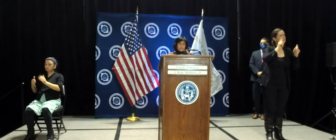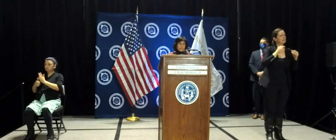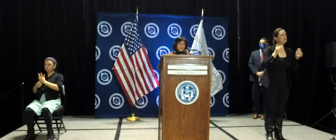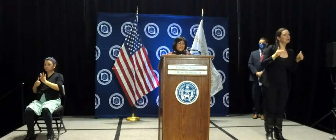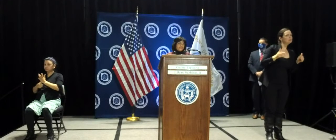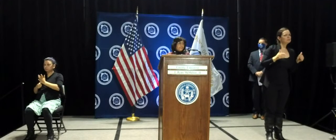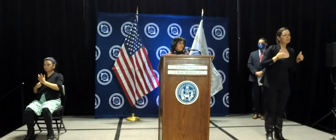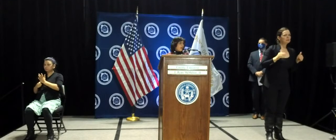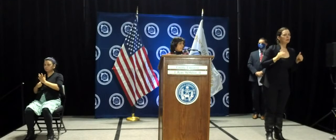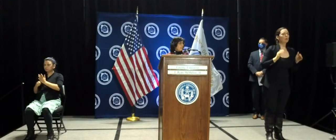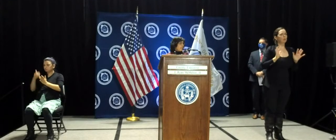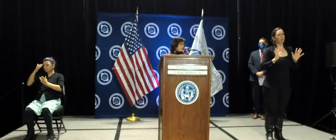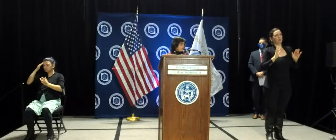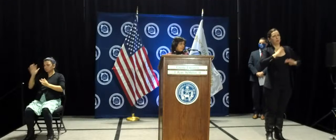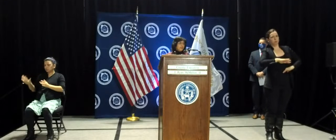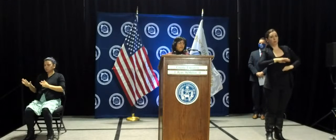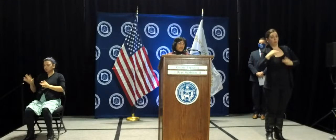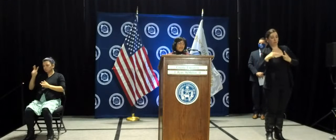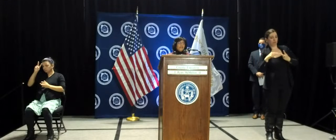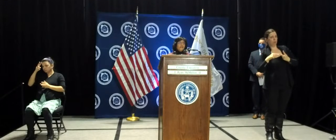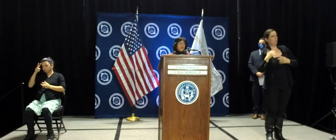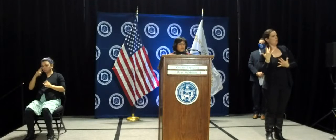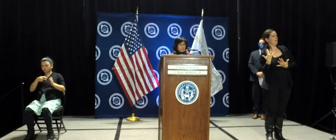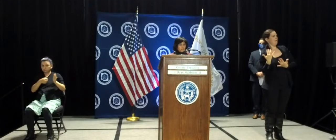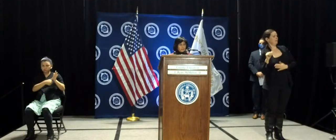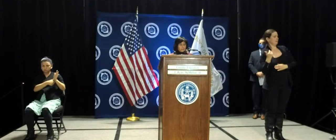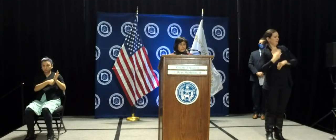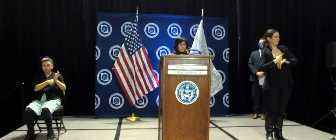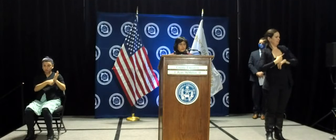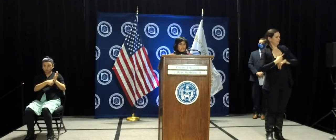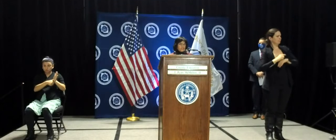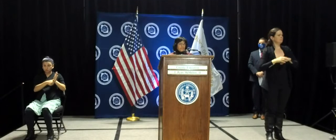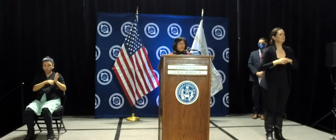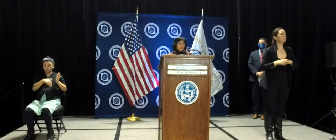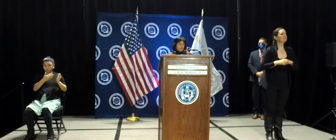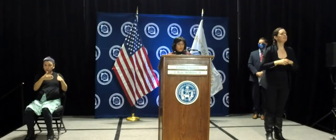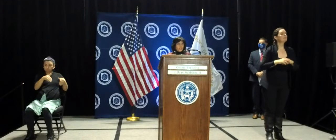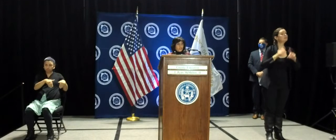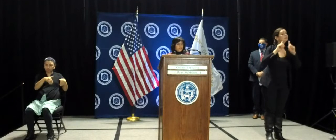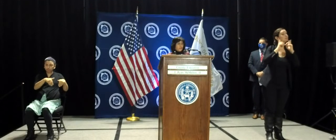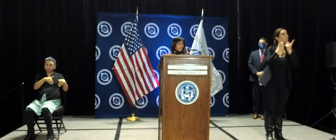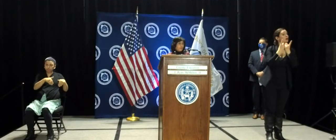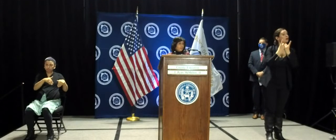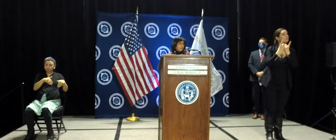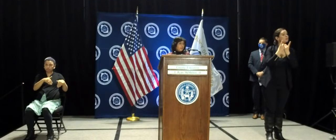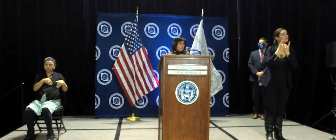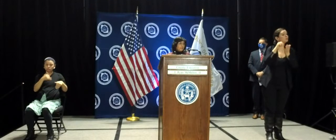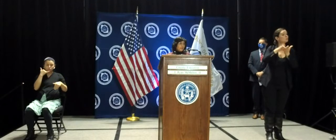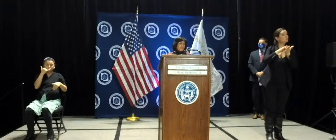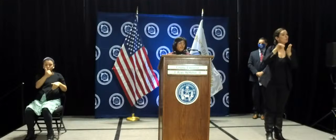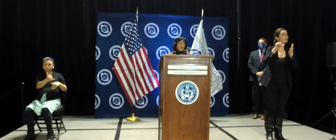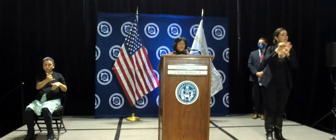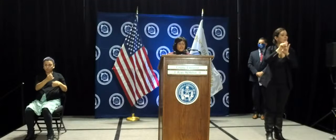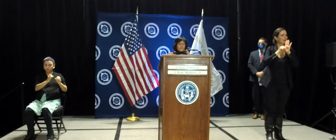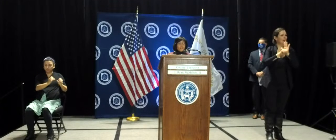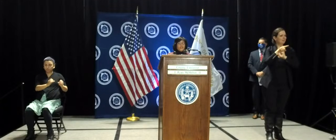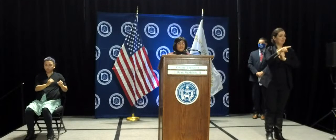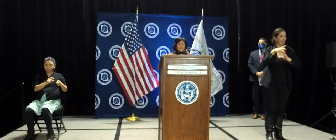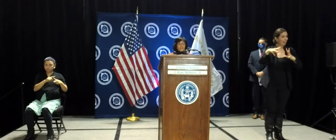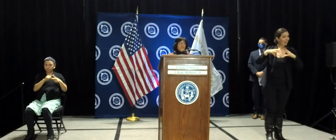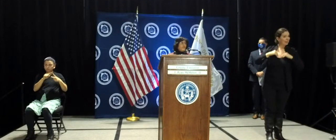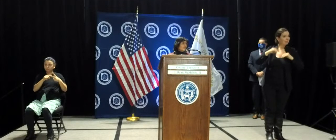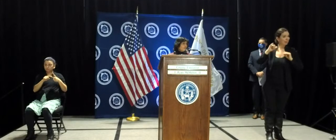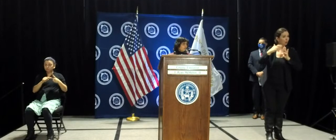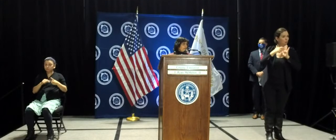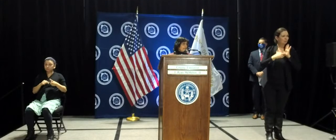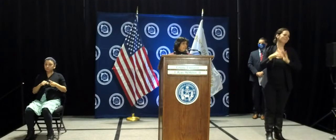of Health jurisdiction. This is not adapted by Department of Health at this point. many of our local health departments have requested